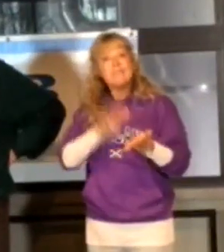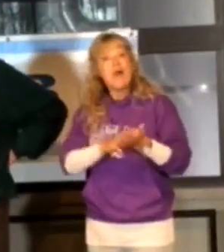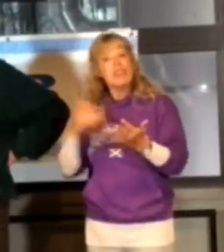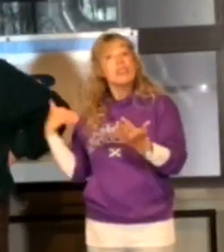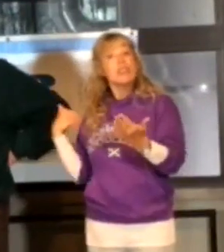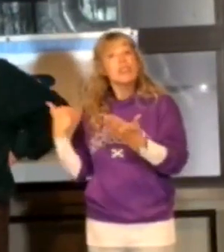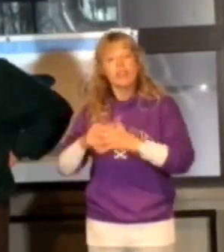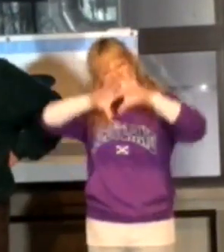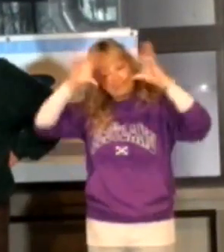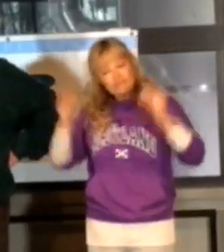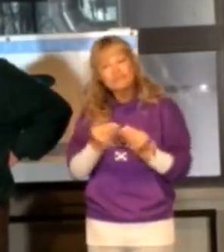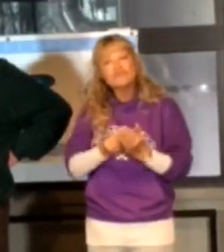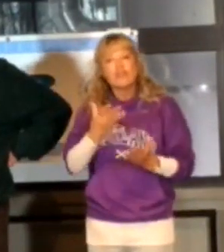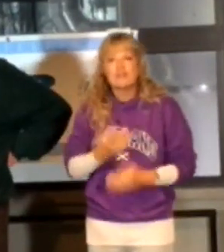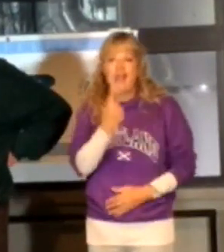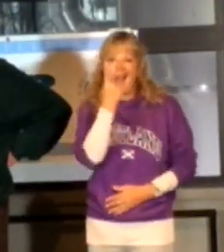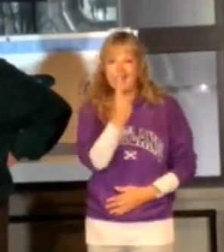raised